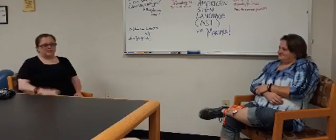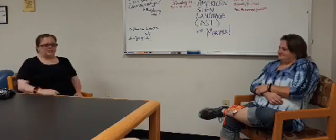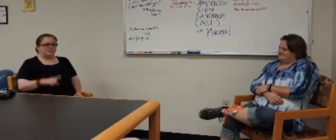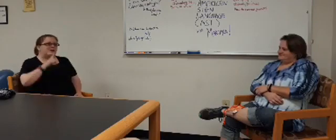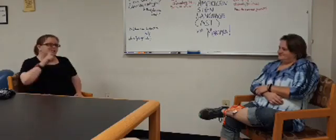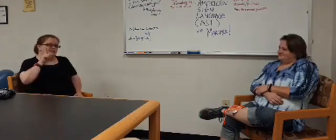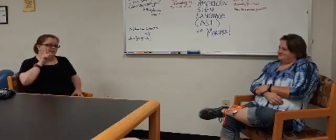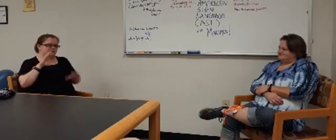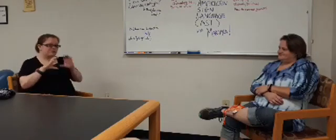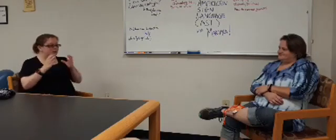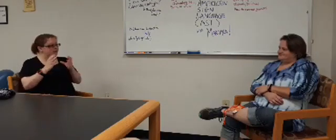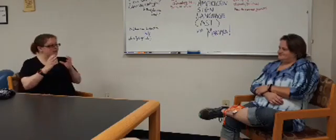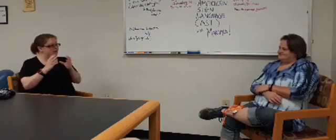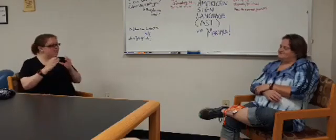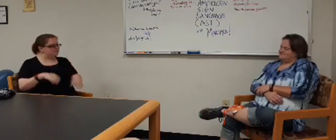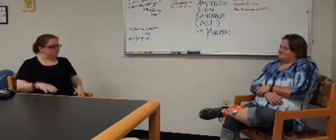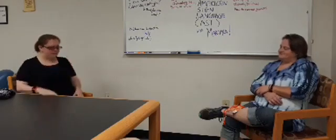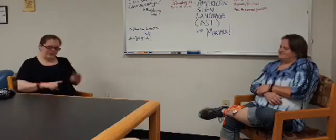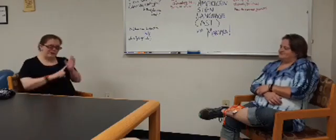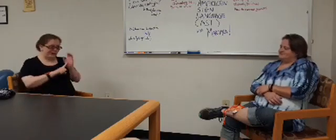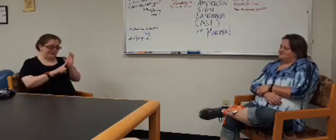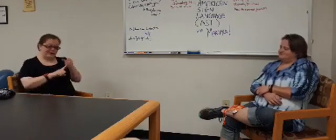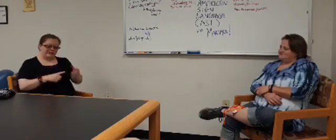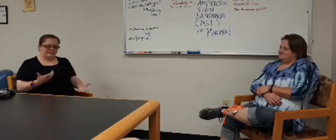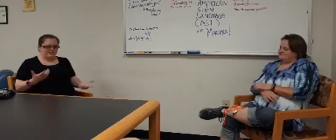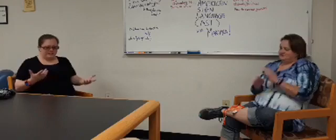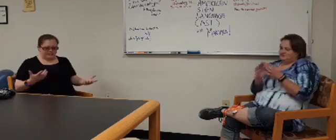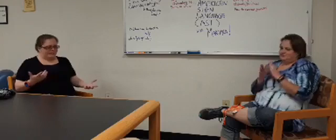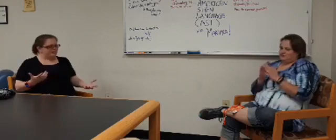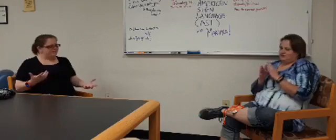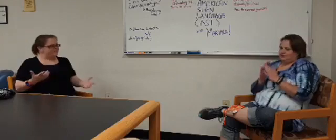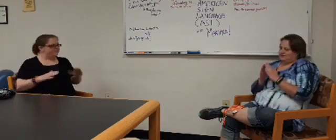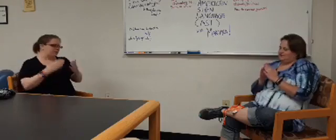about the deaf community or community.